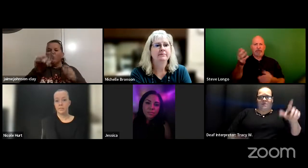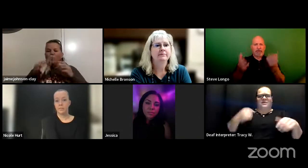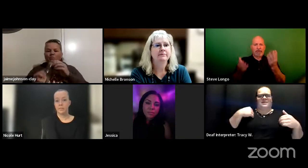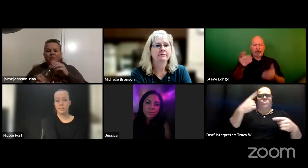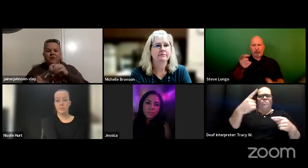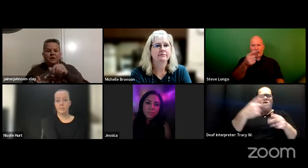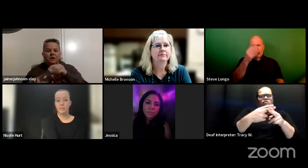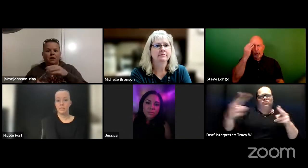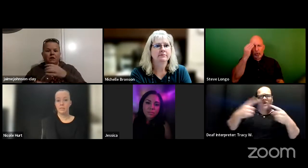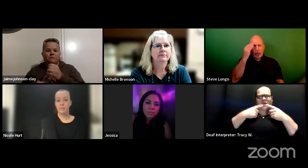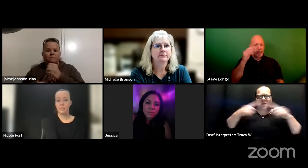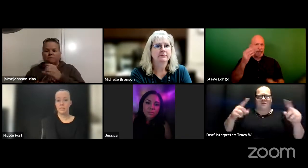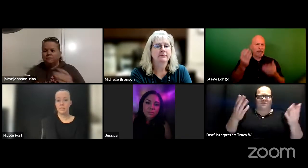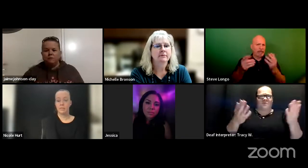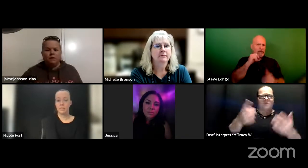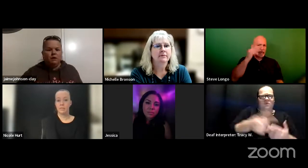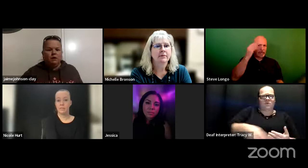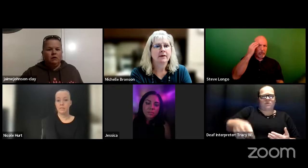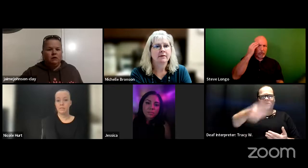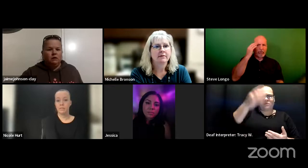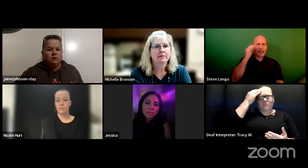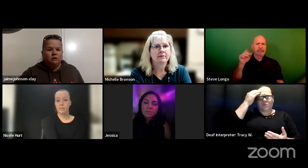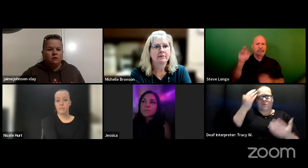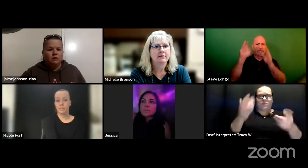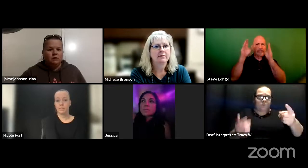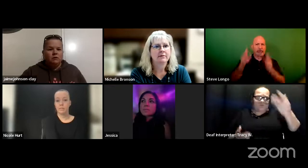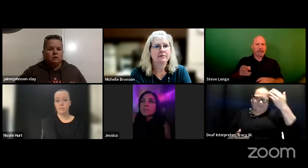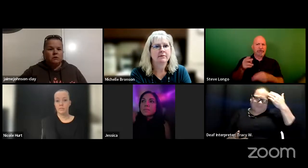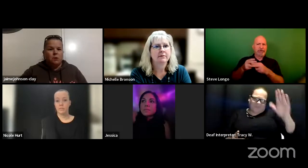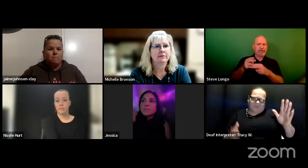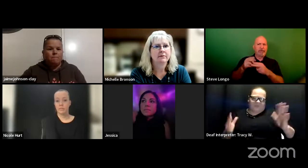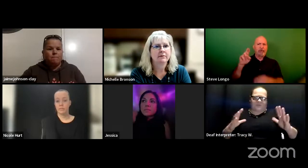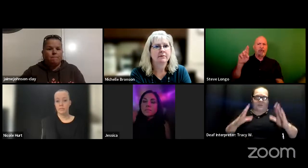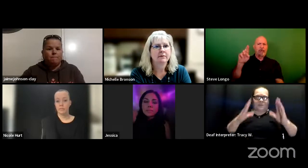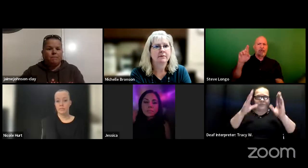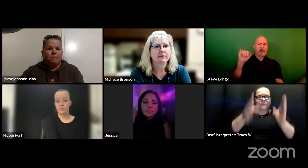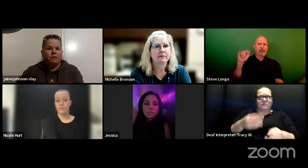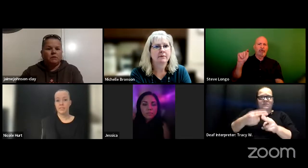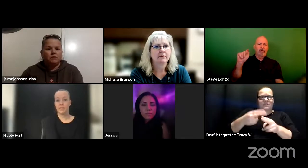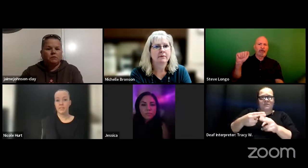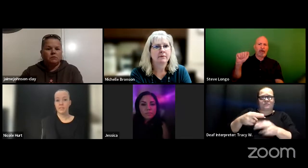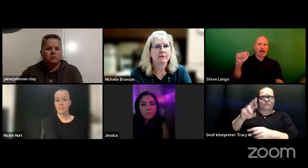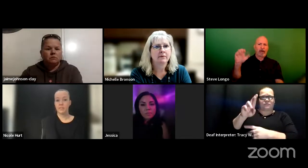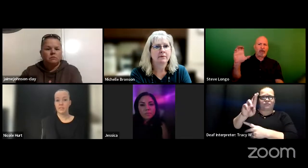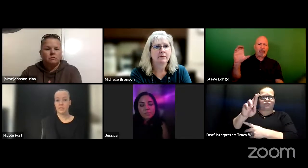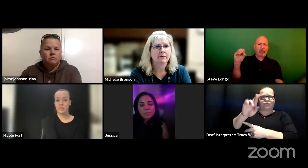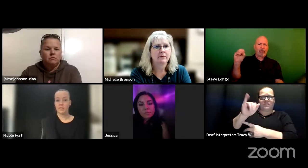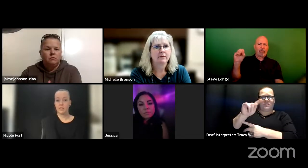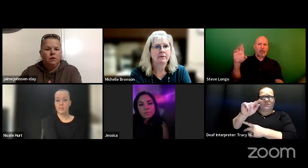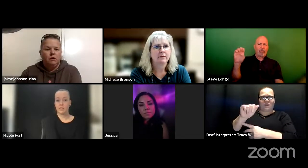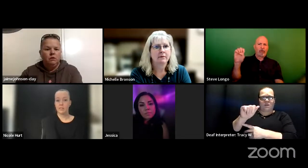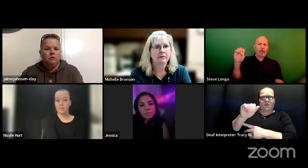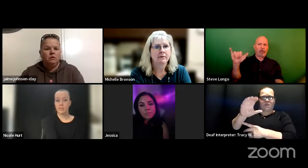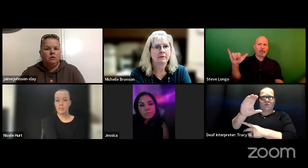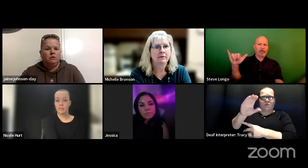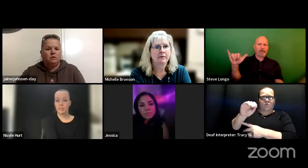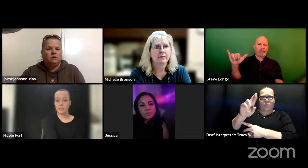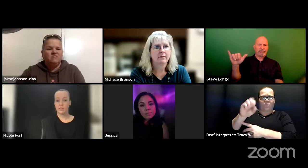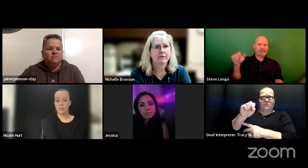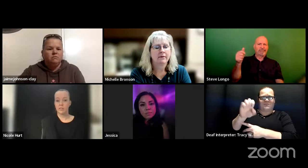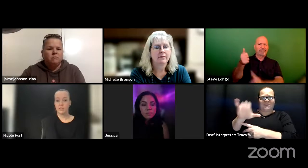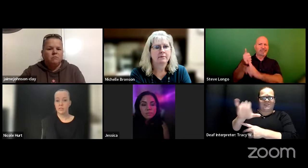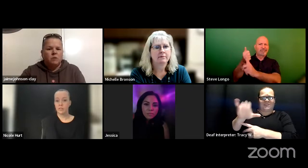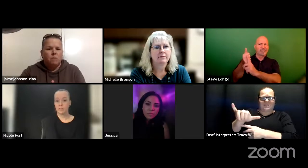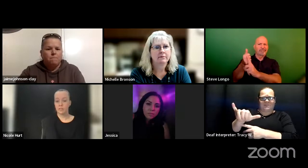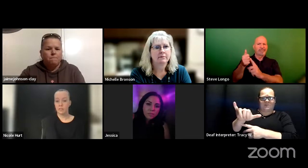And Steve saying, I have one announcement for all of you. You may be aware or not aware, there is an individual